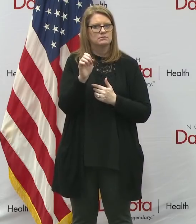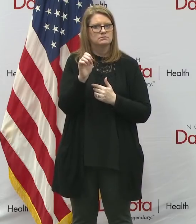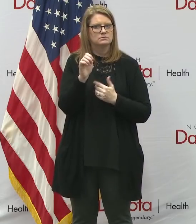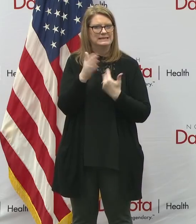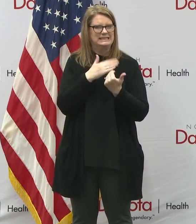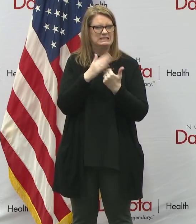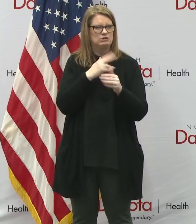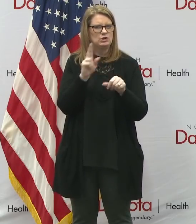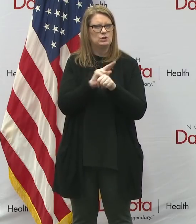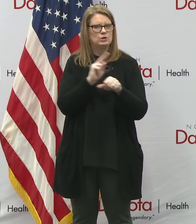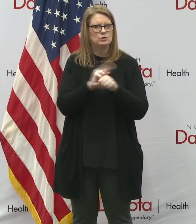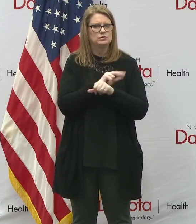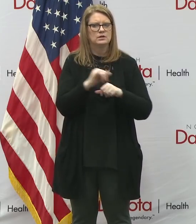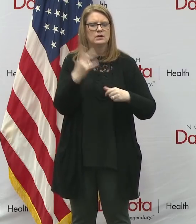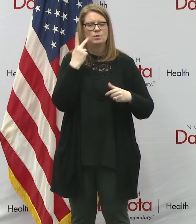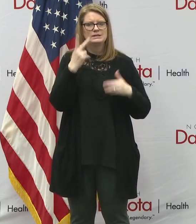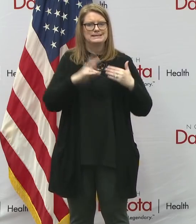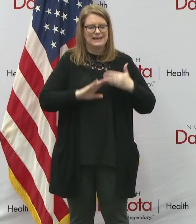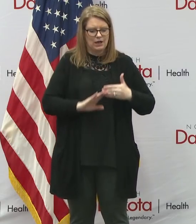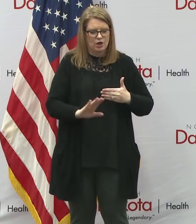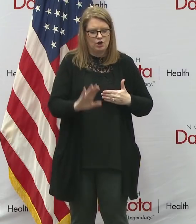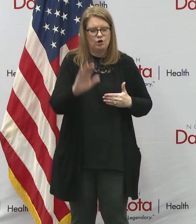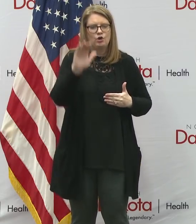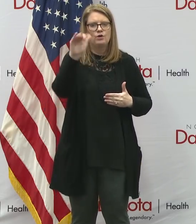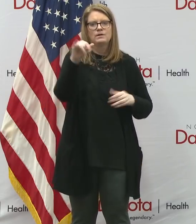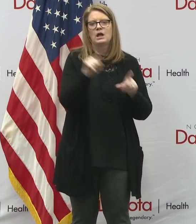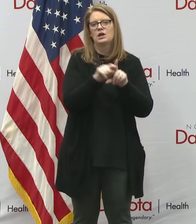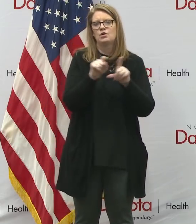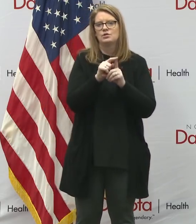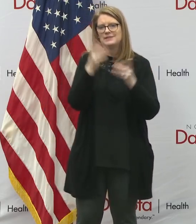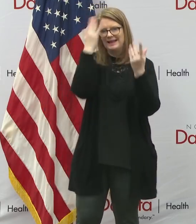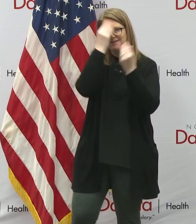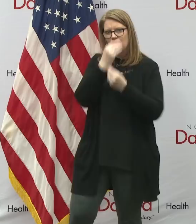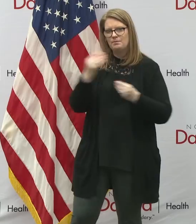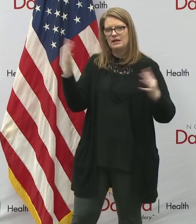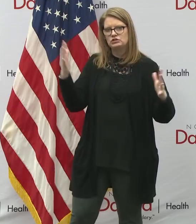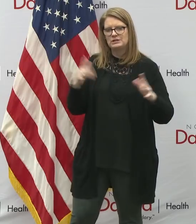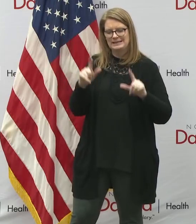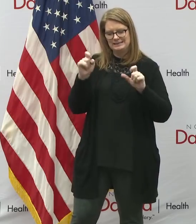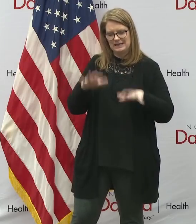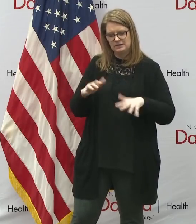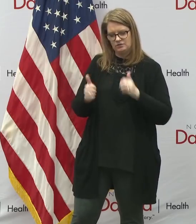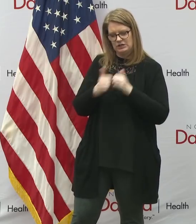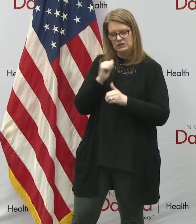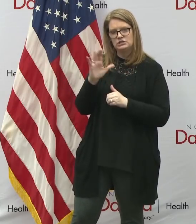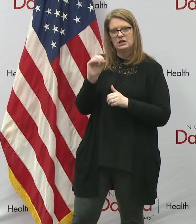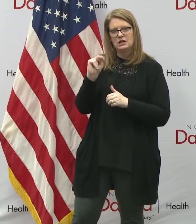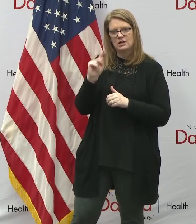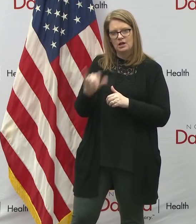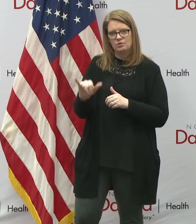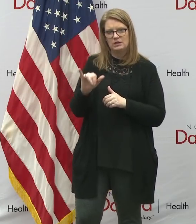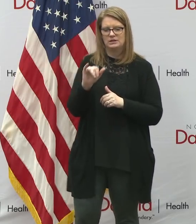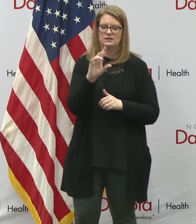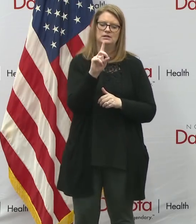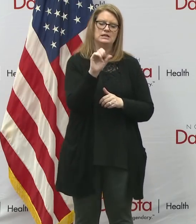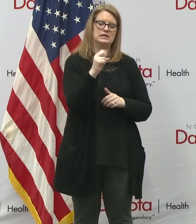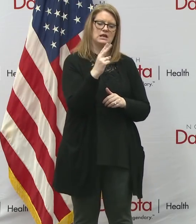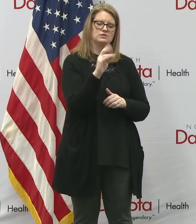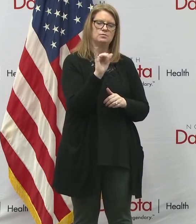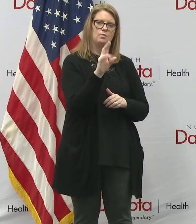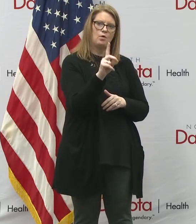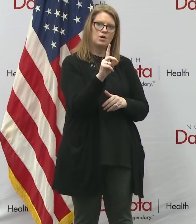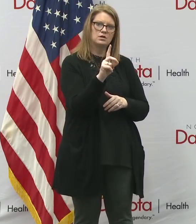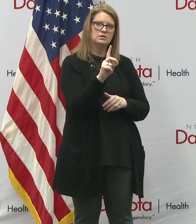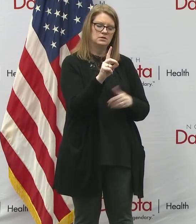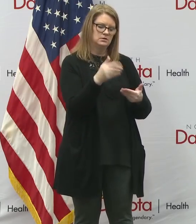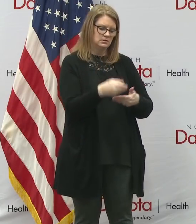see a trending curve and information about how many tests have been done per county. The dashboard gives individuals the